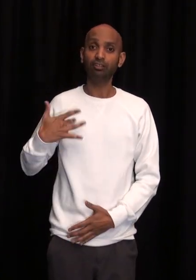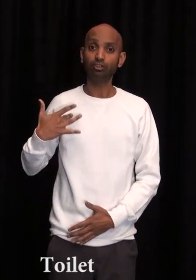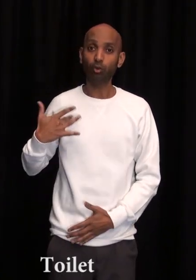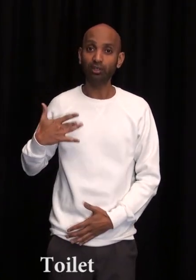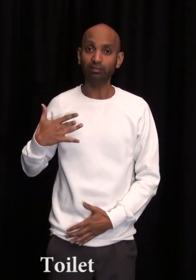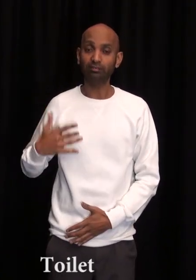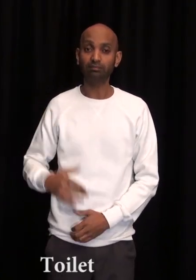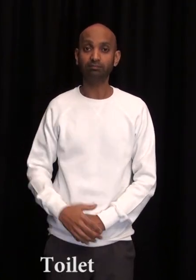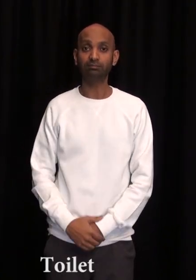Toilet,